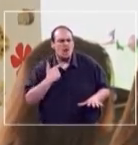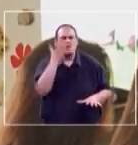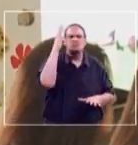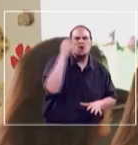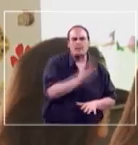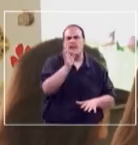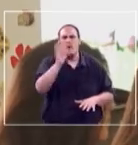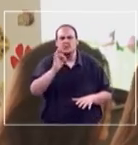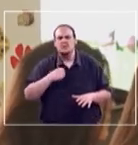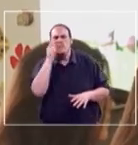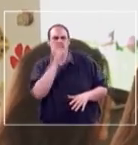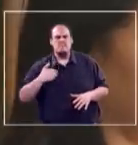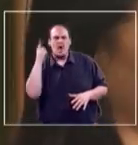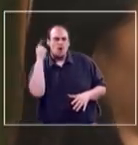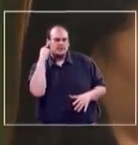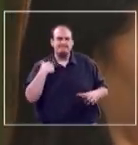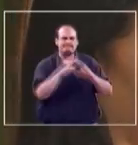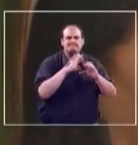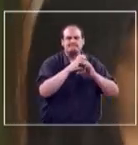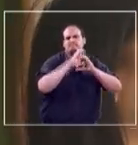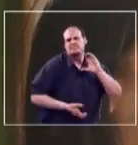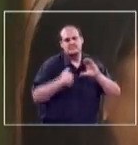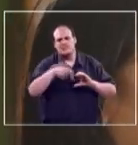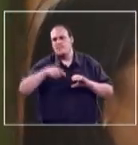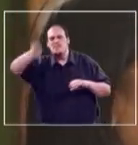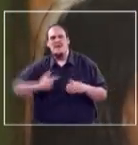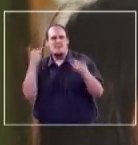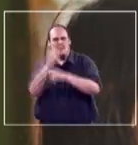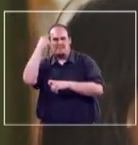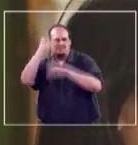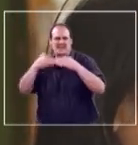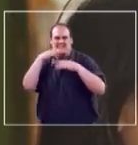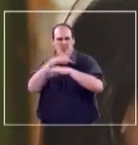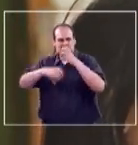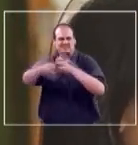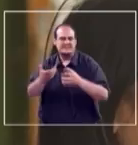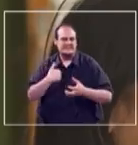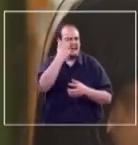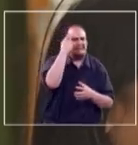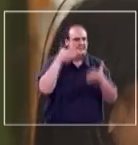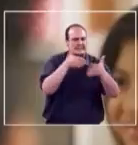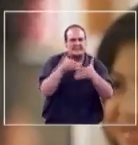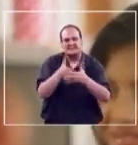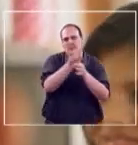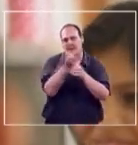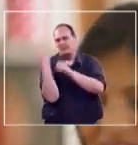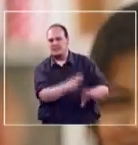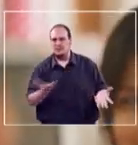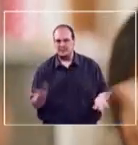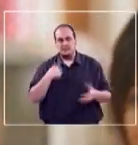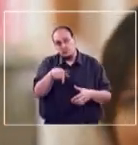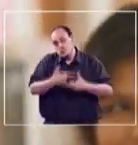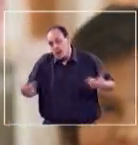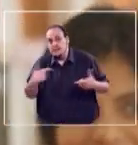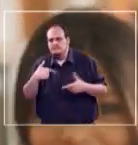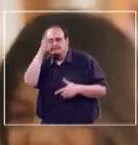More than 90% of deaf children have hearing parents and teachers who don't communicate with them effectively, causing cognitive and